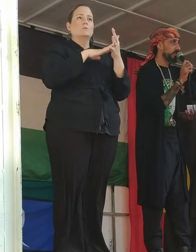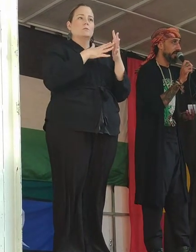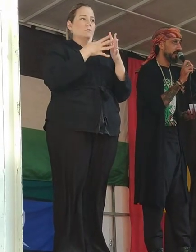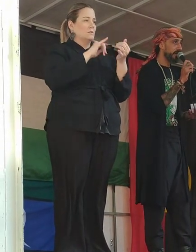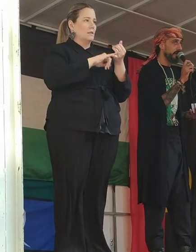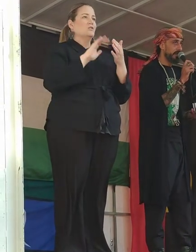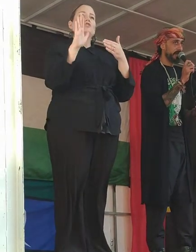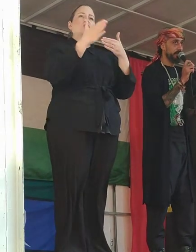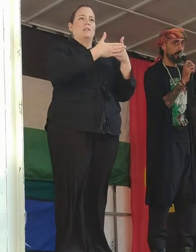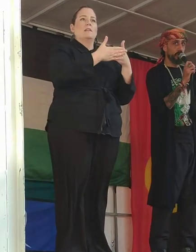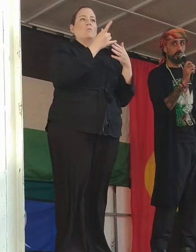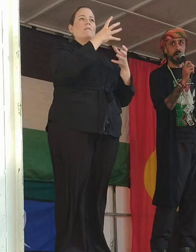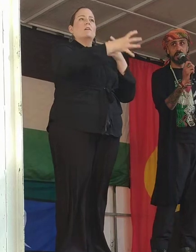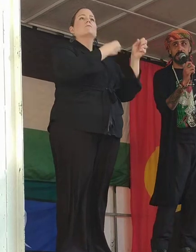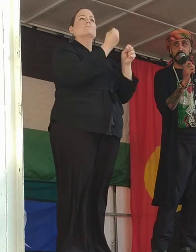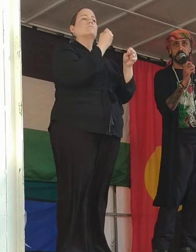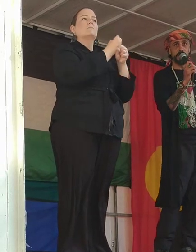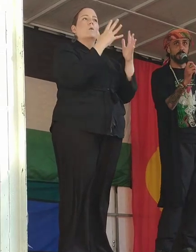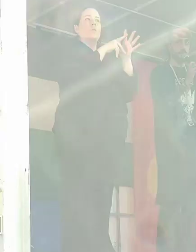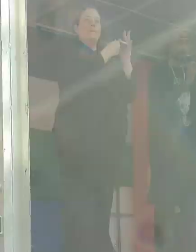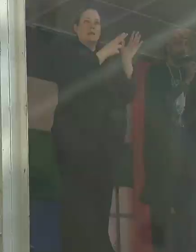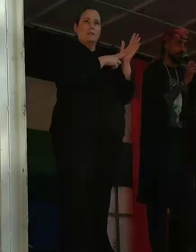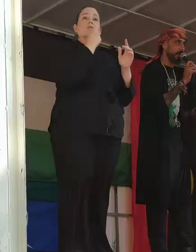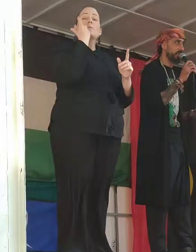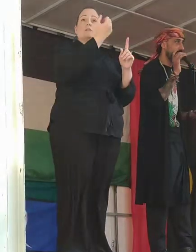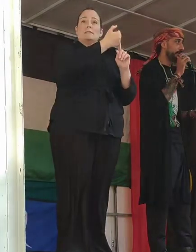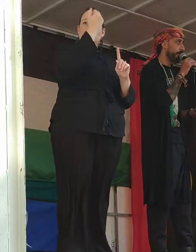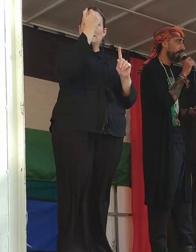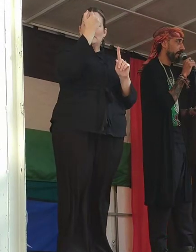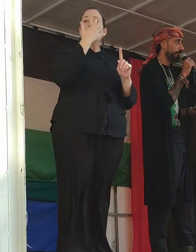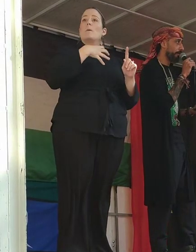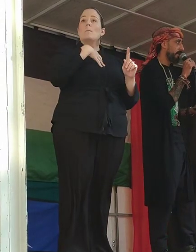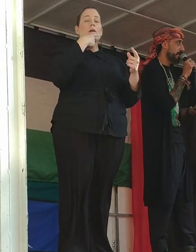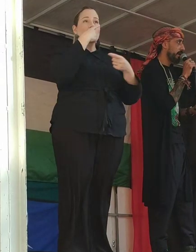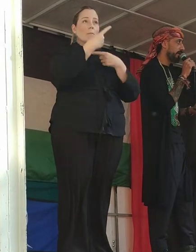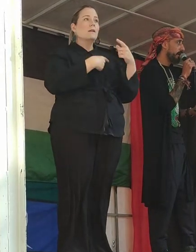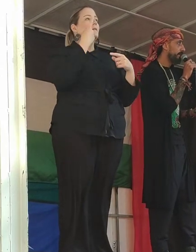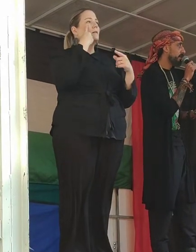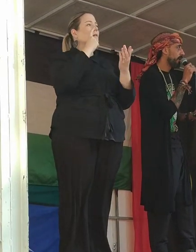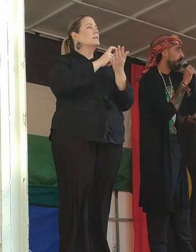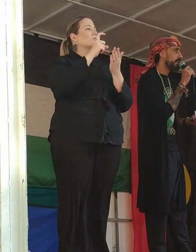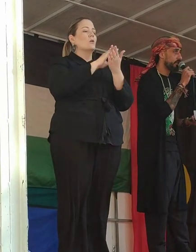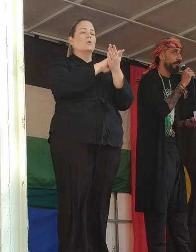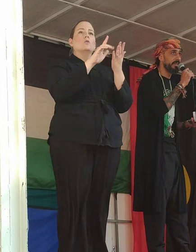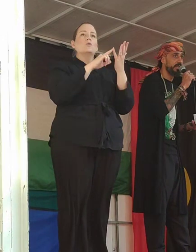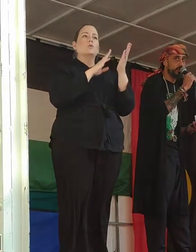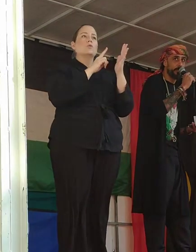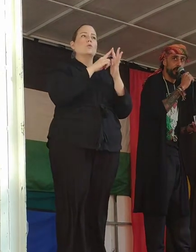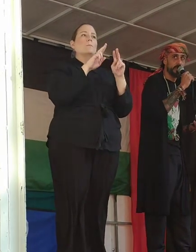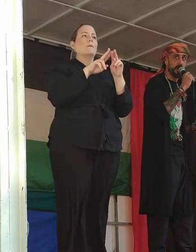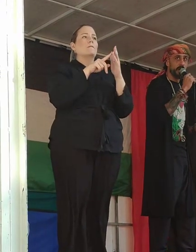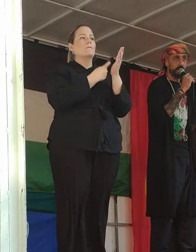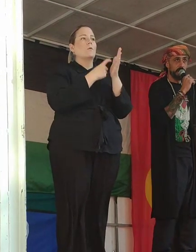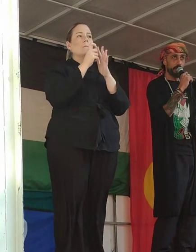the war machine. It's going to be tomorrow at 6 p.m. For more information, you need to follow the Hume for Palestine. They're doing an amazing job